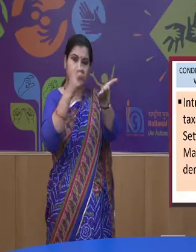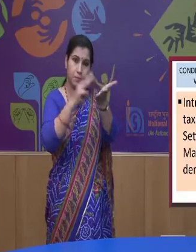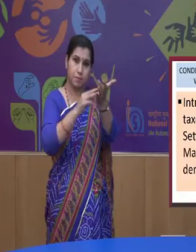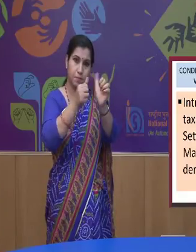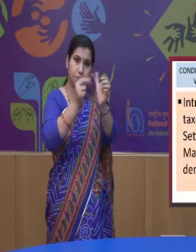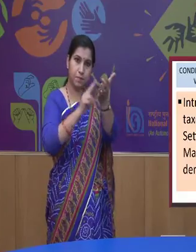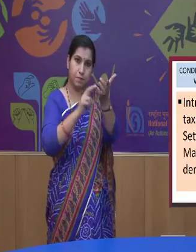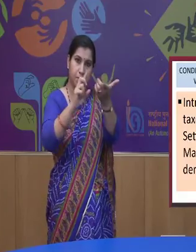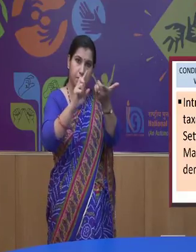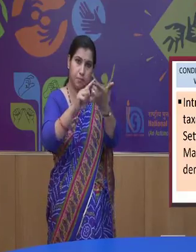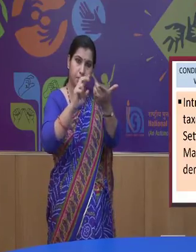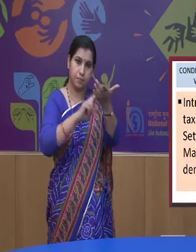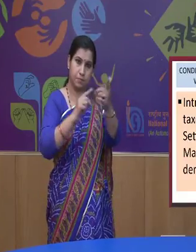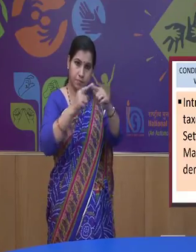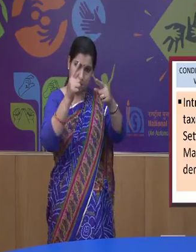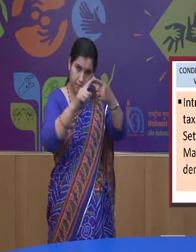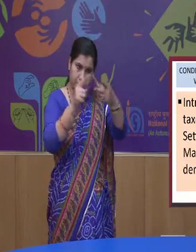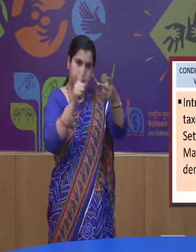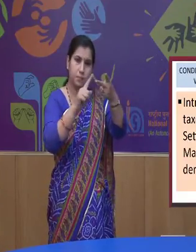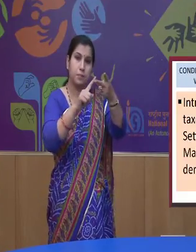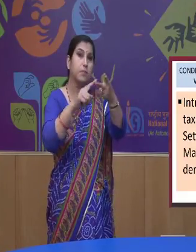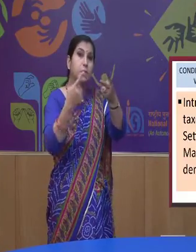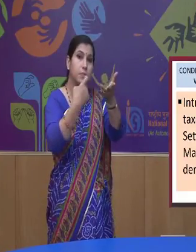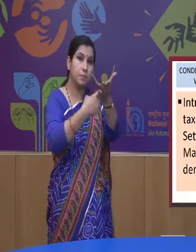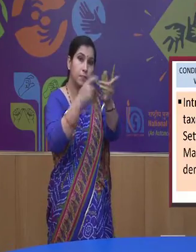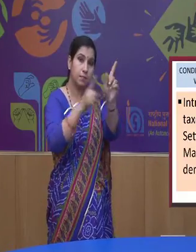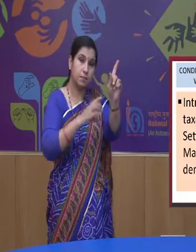and Ryotwari and Mehalwari